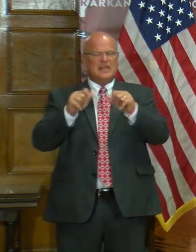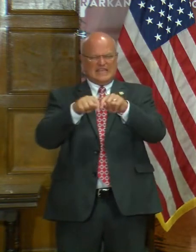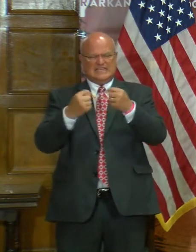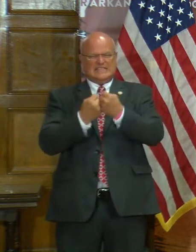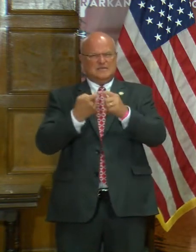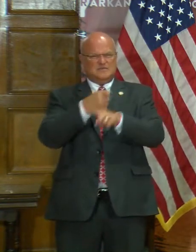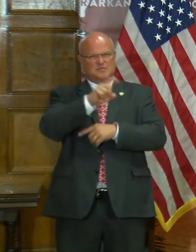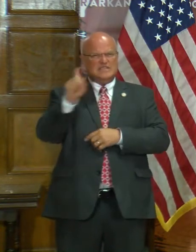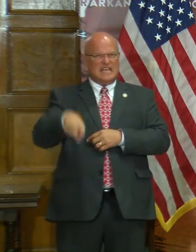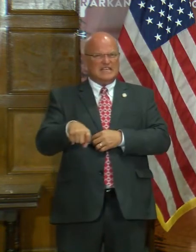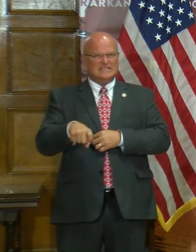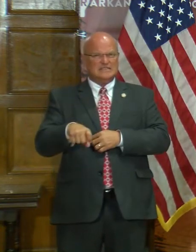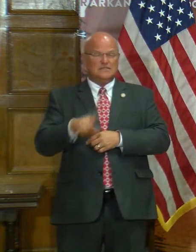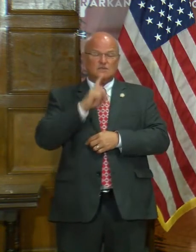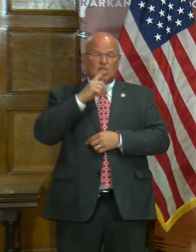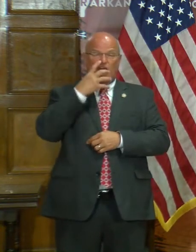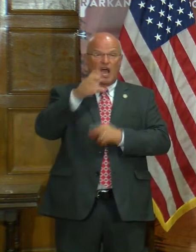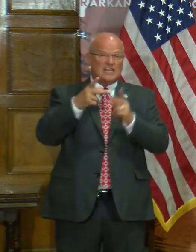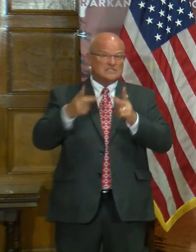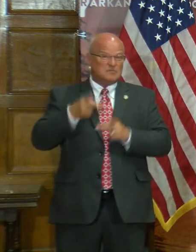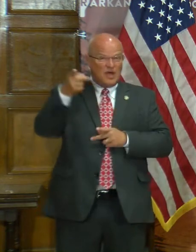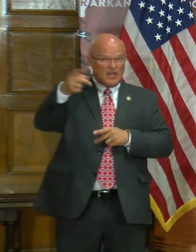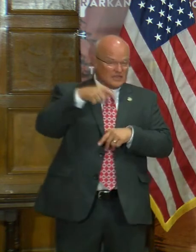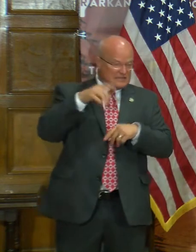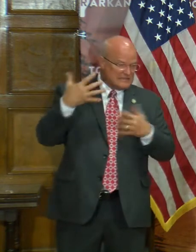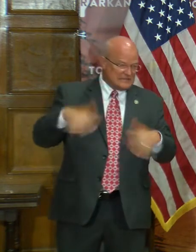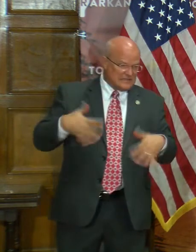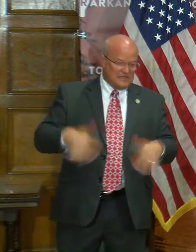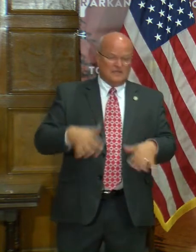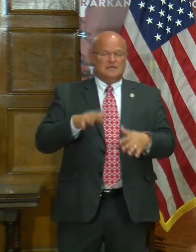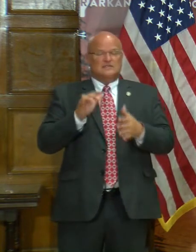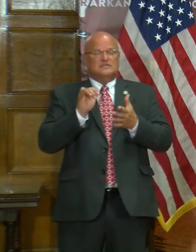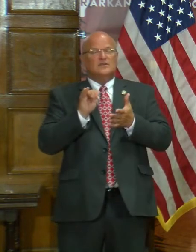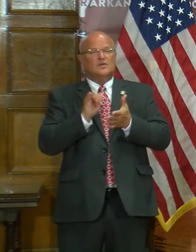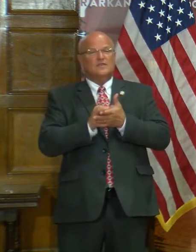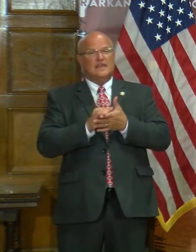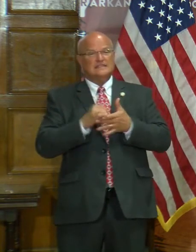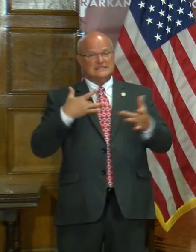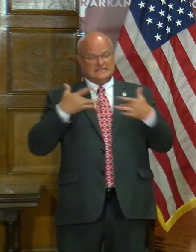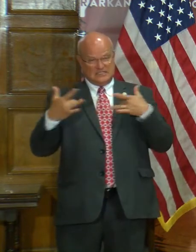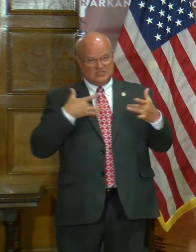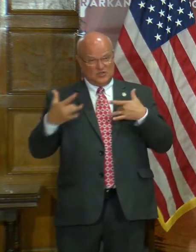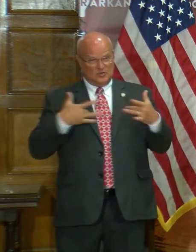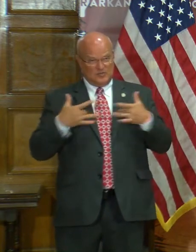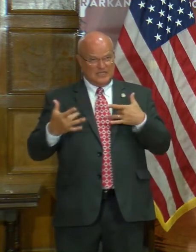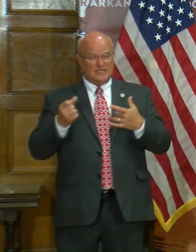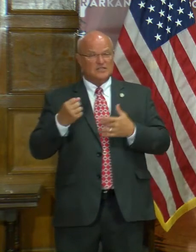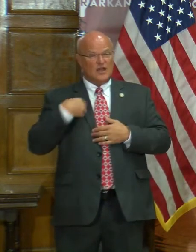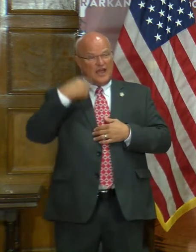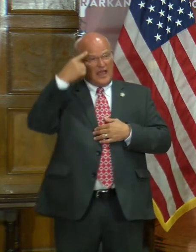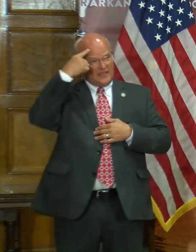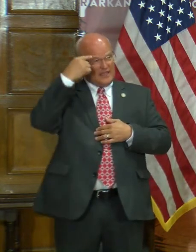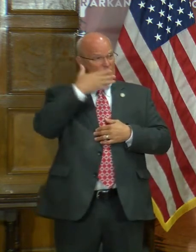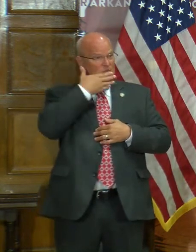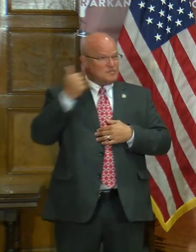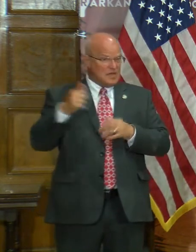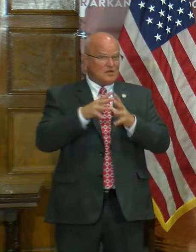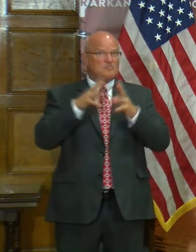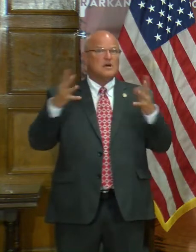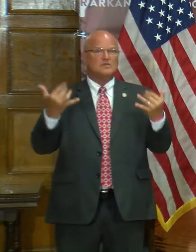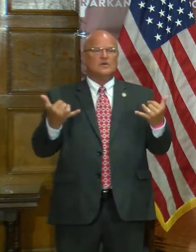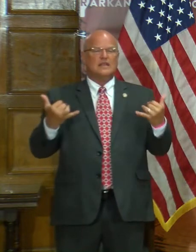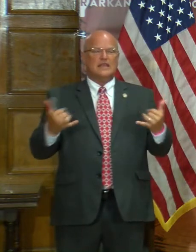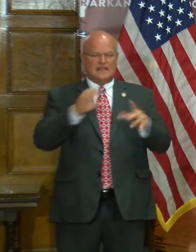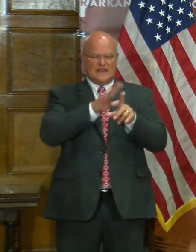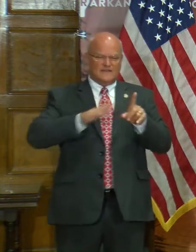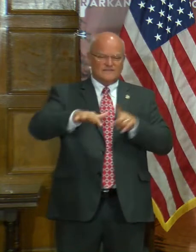teams from Texas, which was certainly a hot spot. That's worrisome. And so I think we're much better off in an